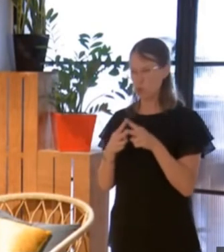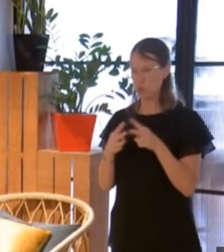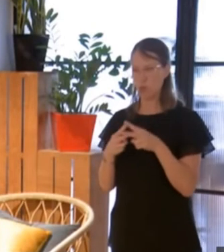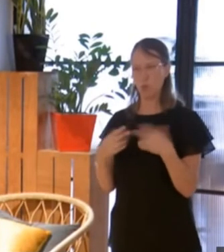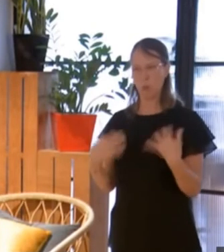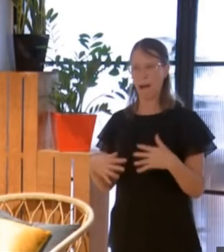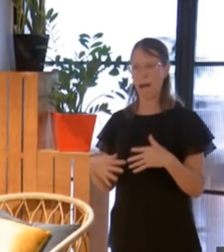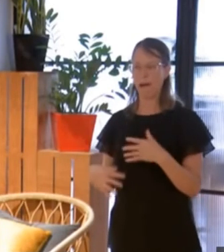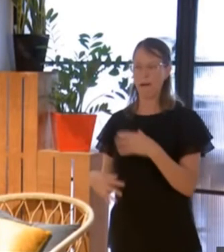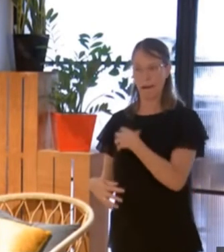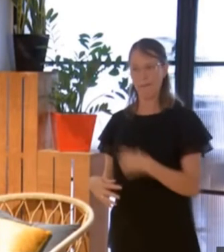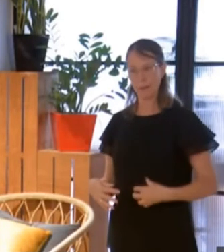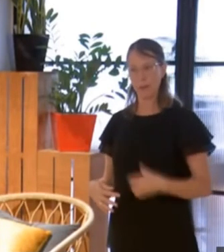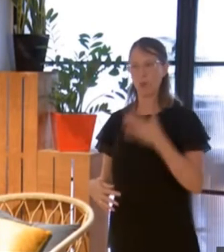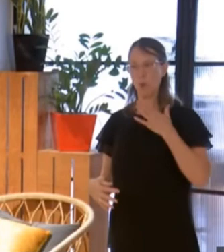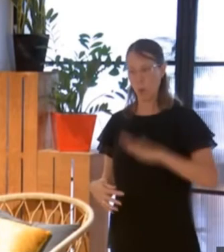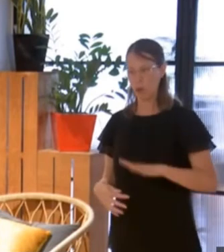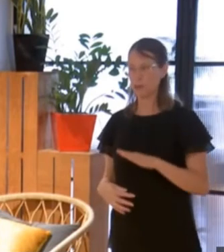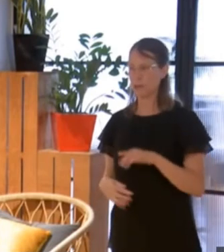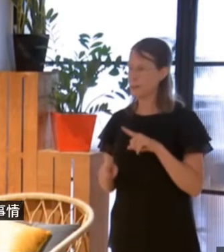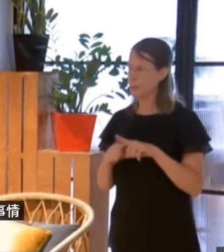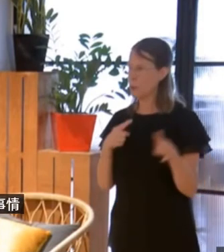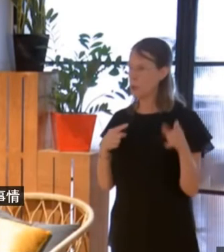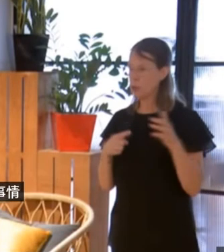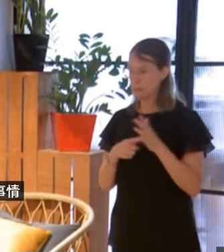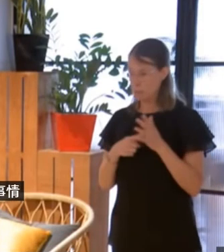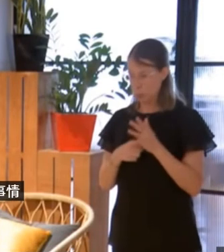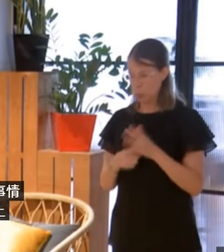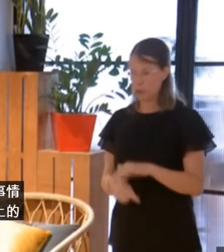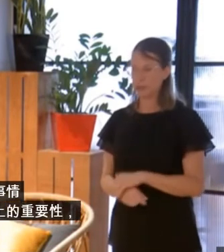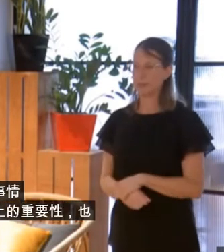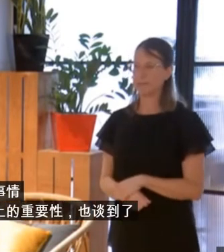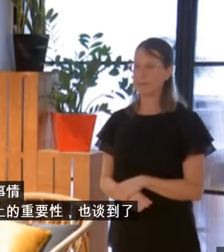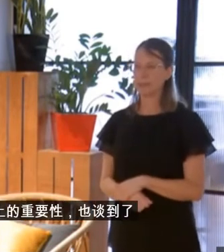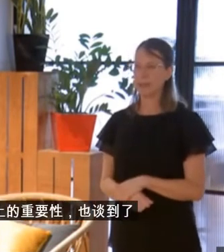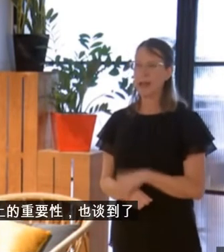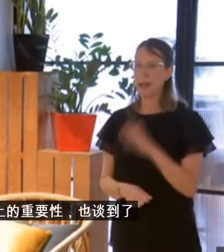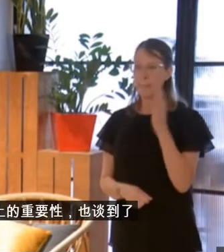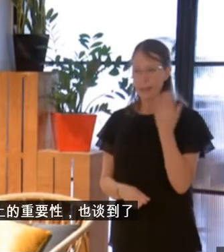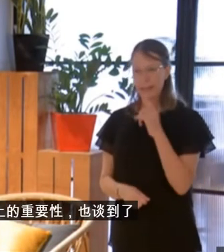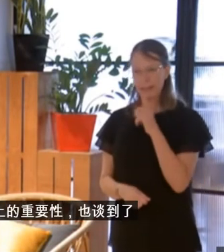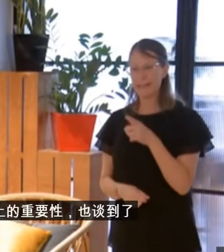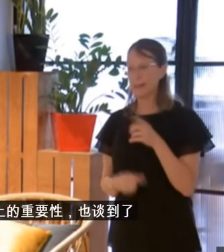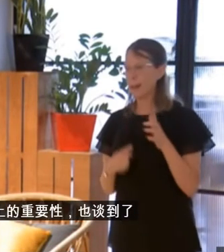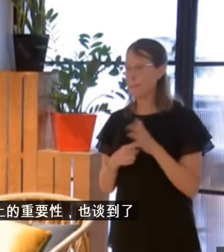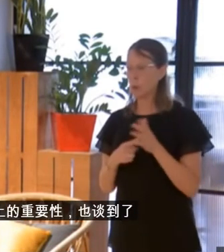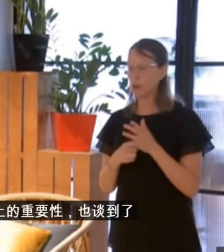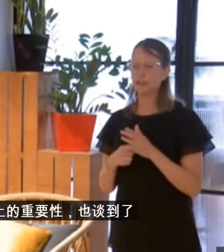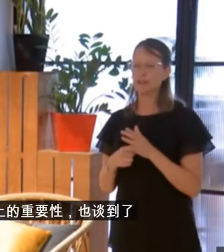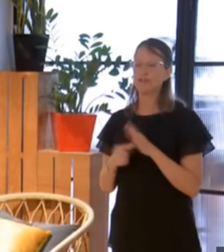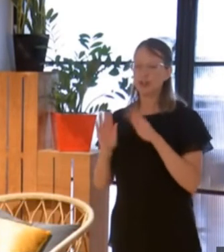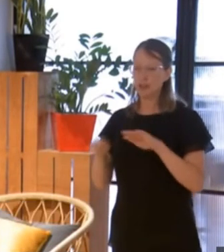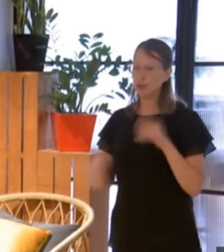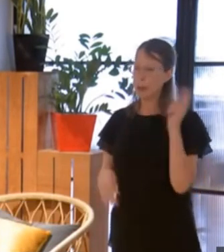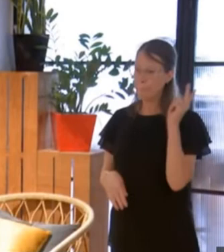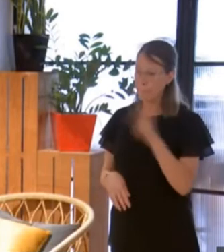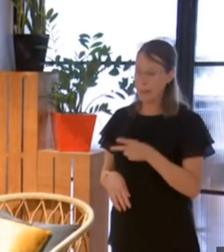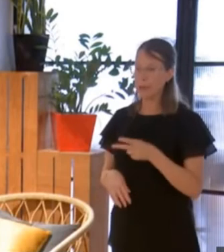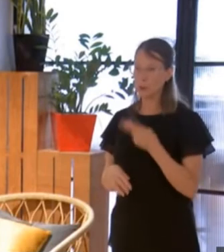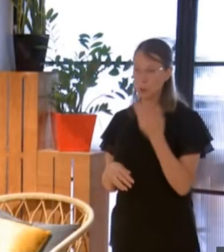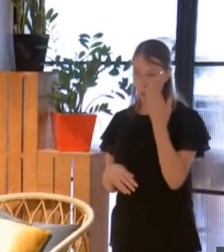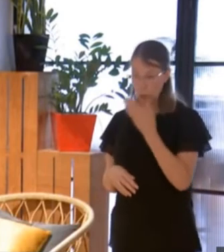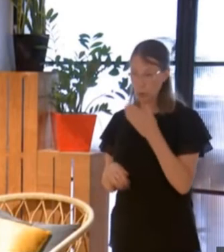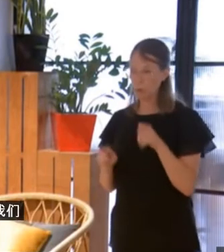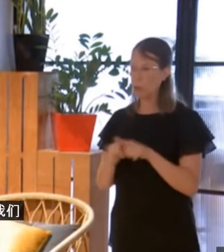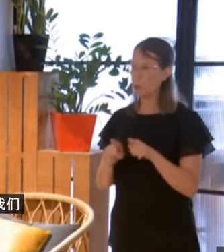of the government are the most important things we can do. And I've spoken about the importance of kids in the classroom, but also for mums and dads